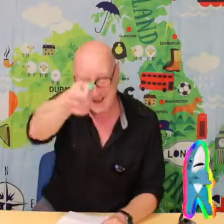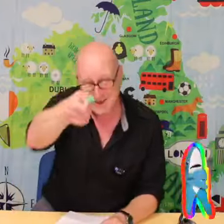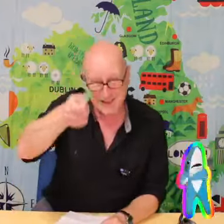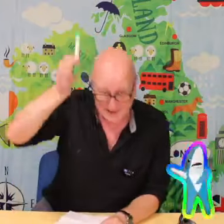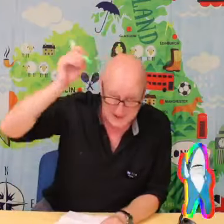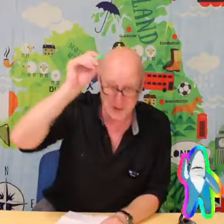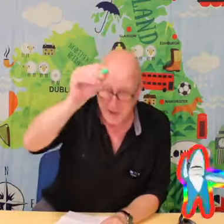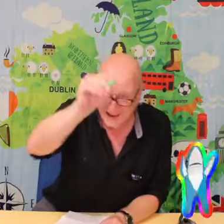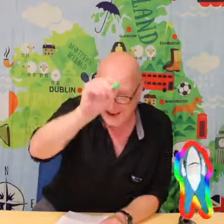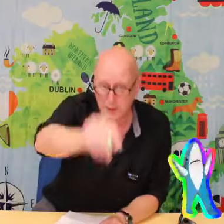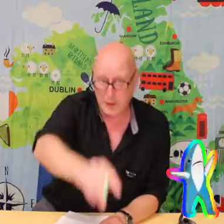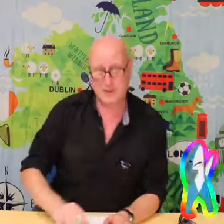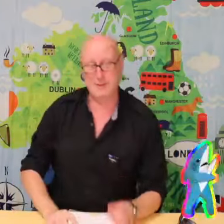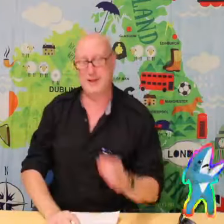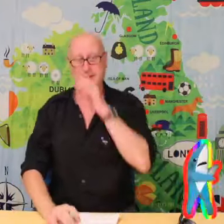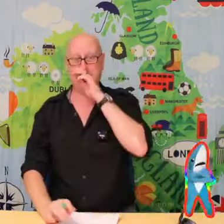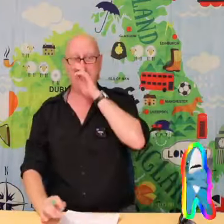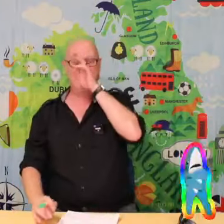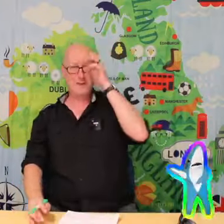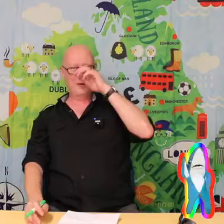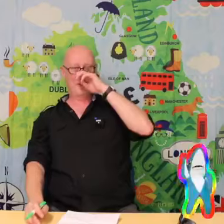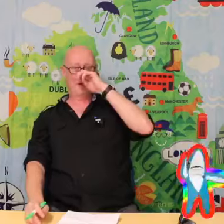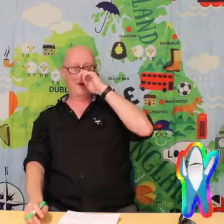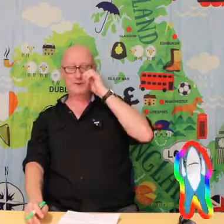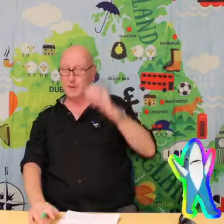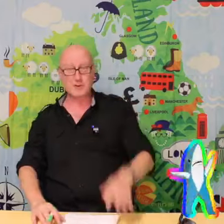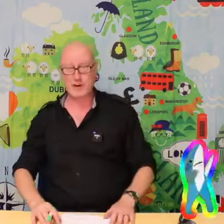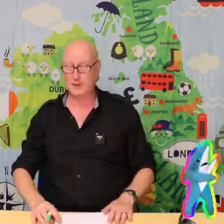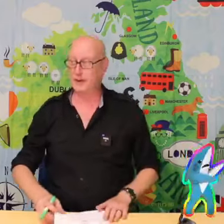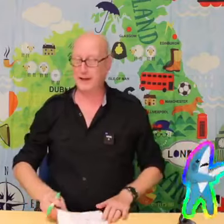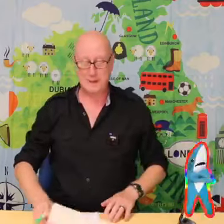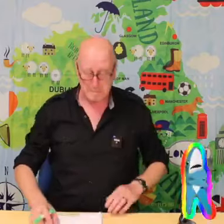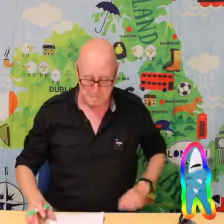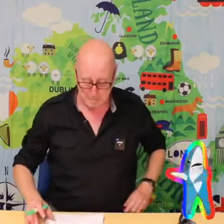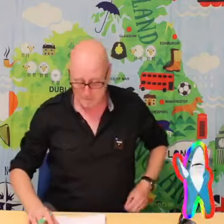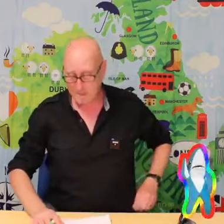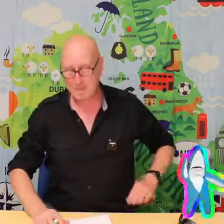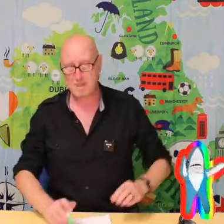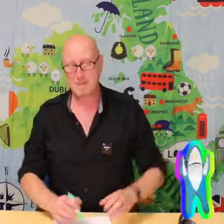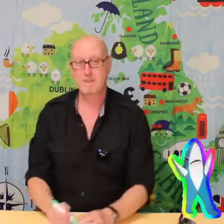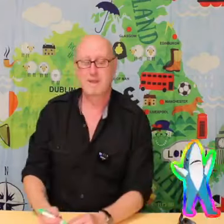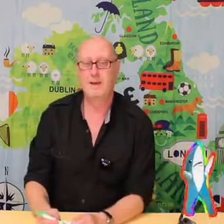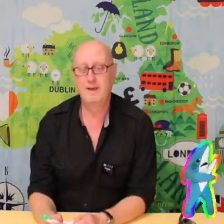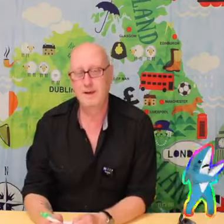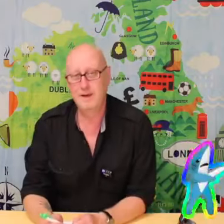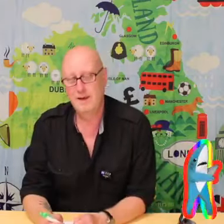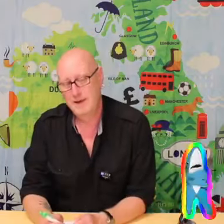that's the extra mile I go to, ladies and gentlemen, for the performance. But it was a really good gig, that. And I liked. Did you like the facts this week?